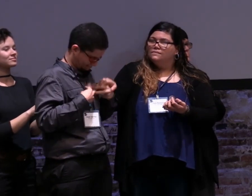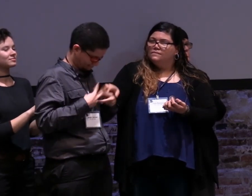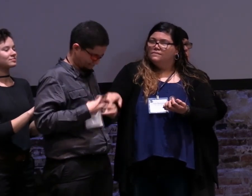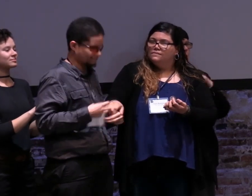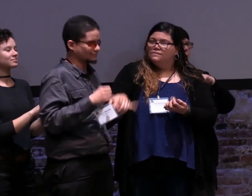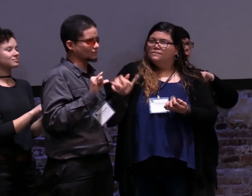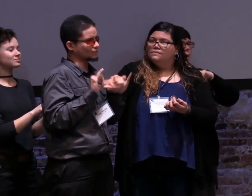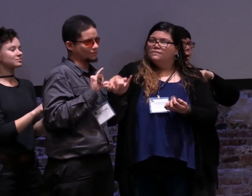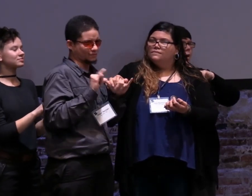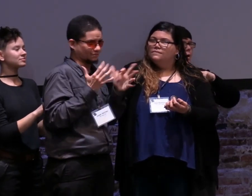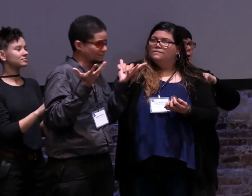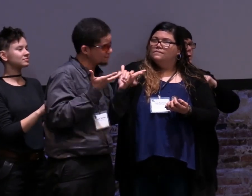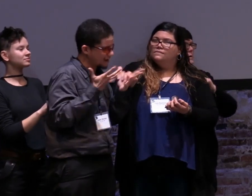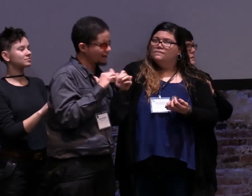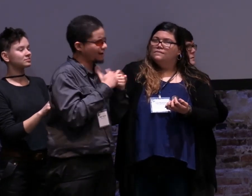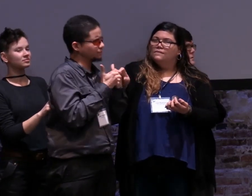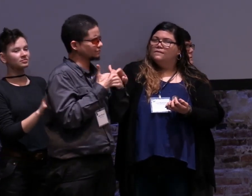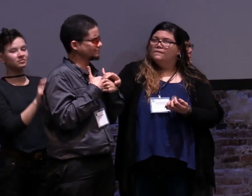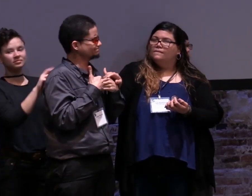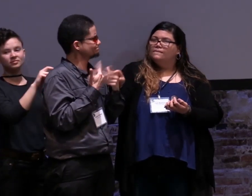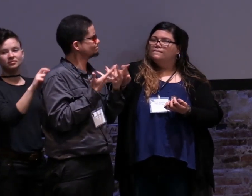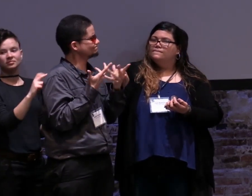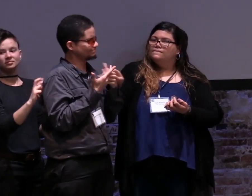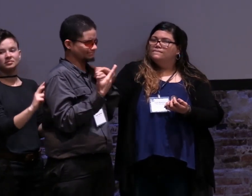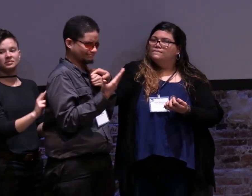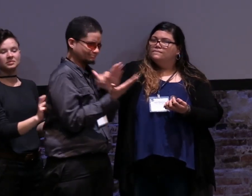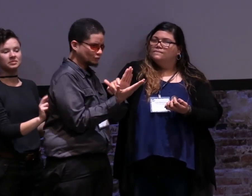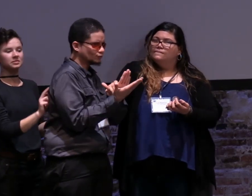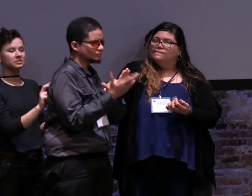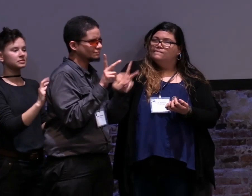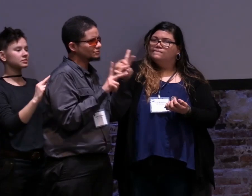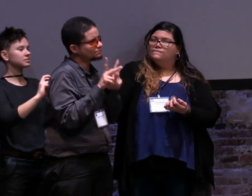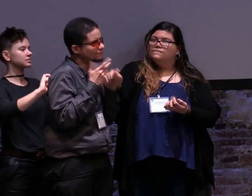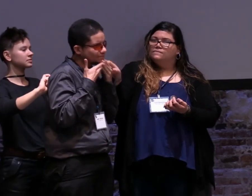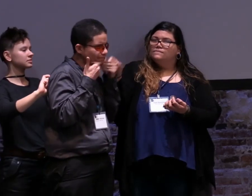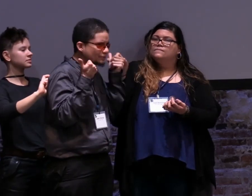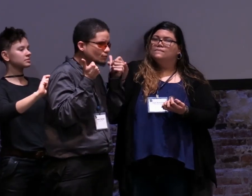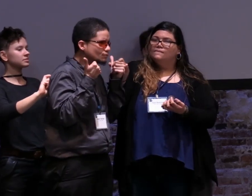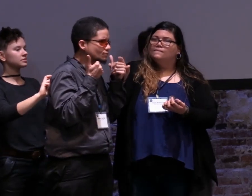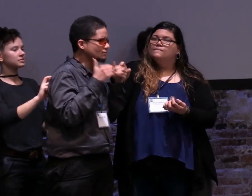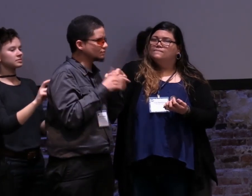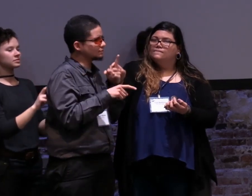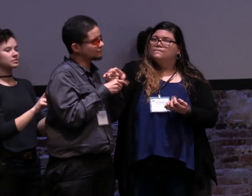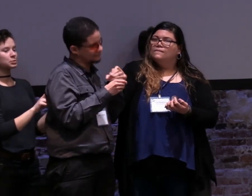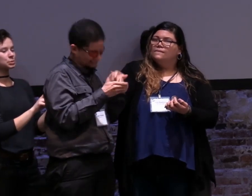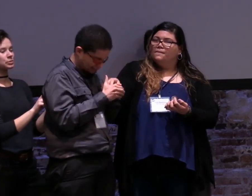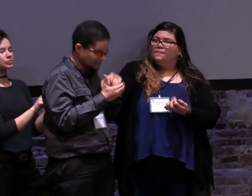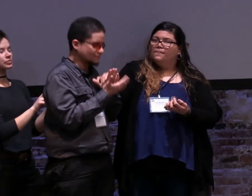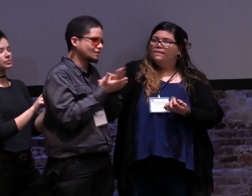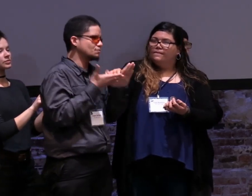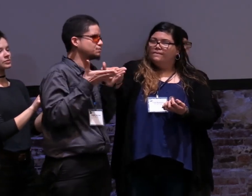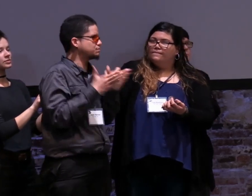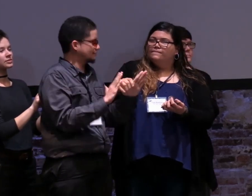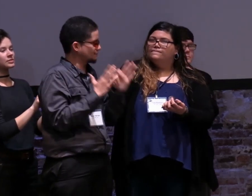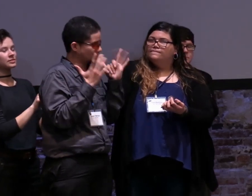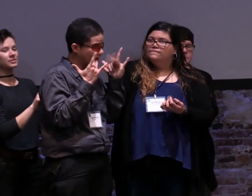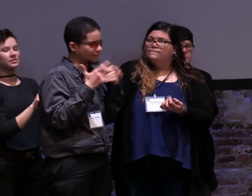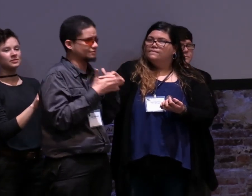personal level, when I do my self-assessment of who I am and how I can come across to other people that I